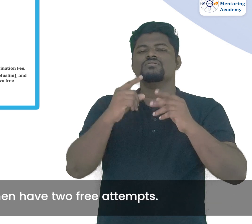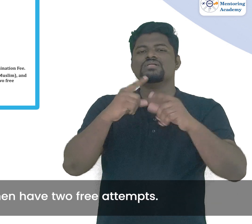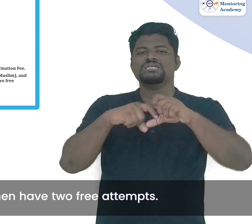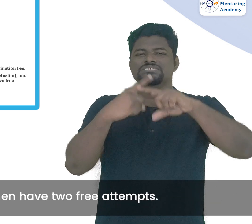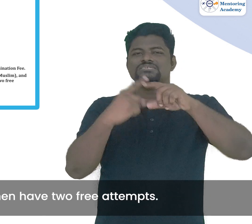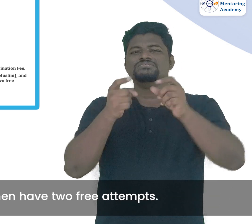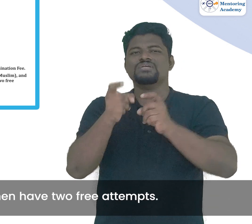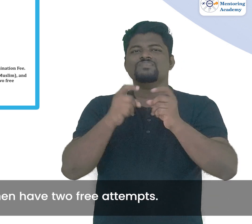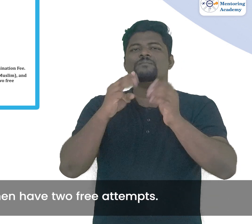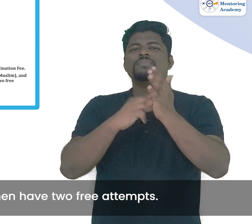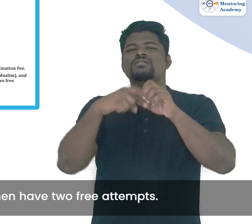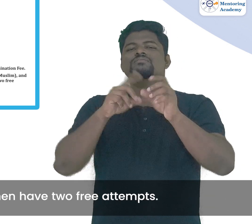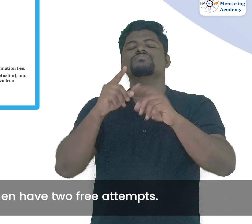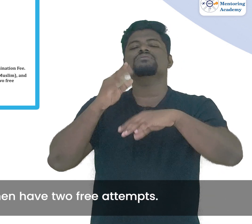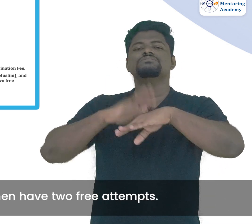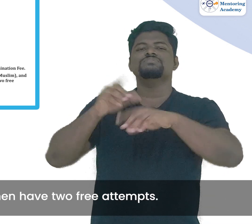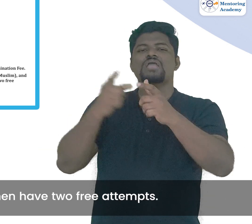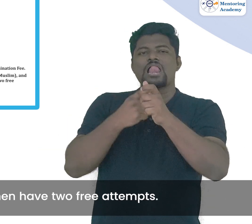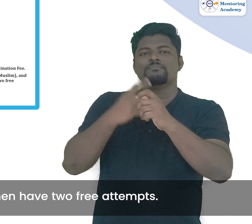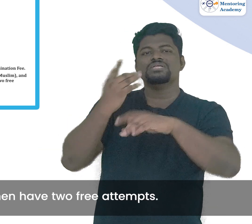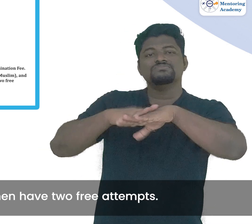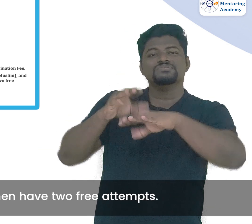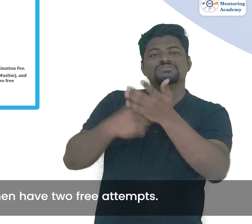While ex-servicemen have 2 free attempts.